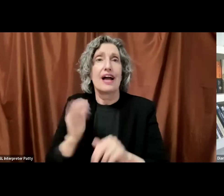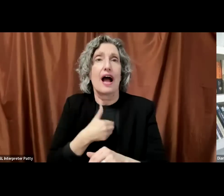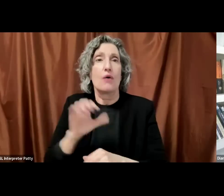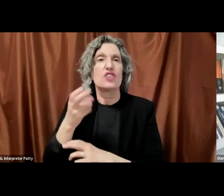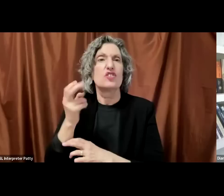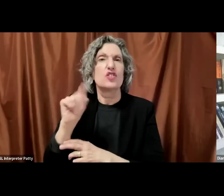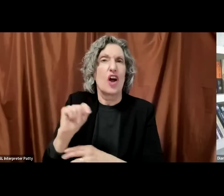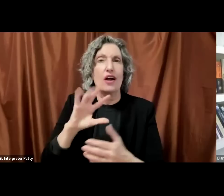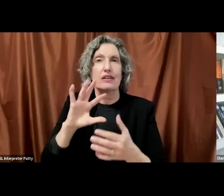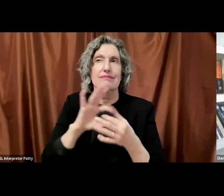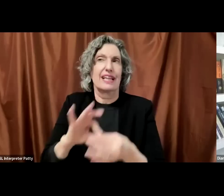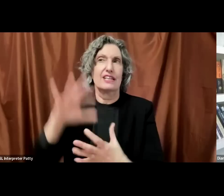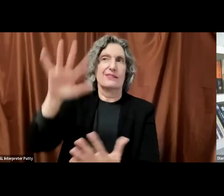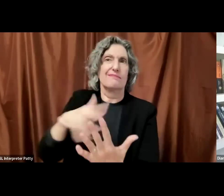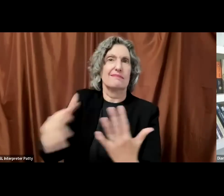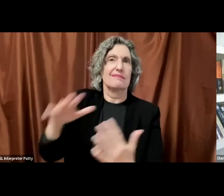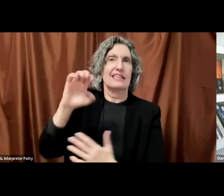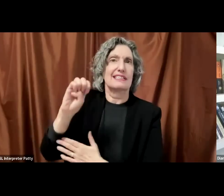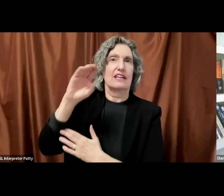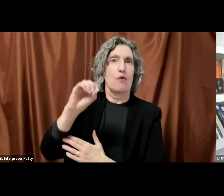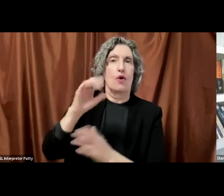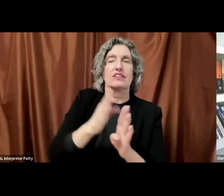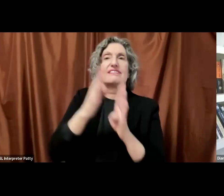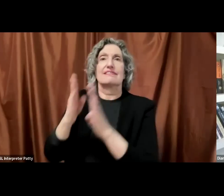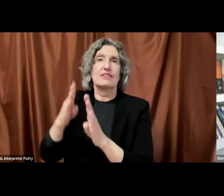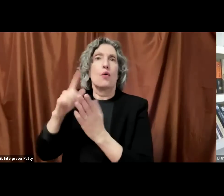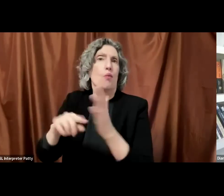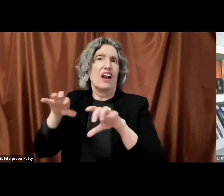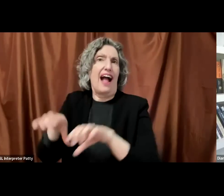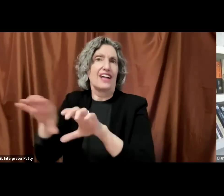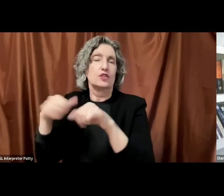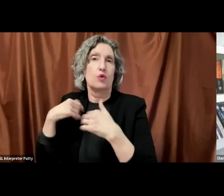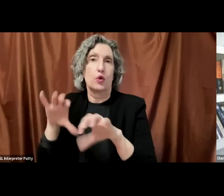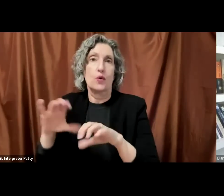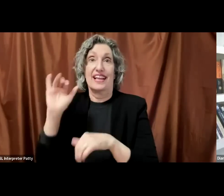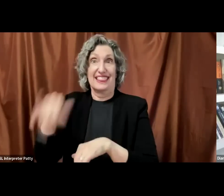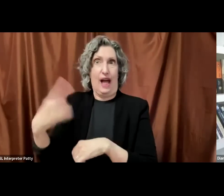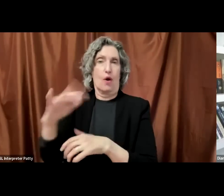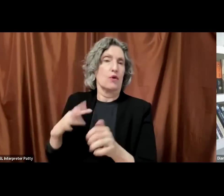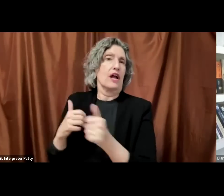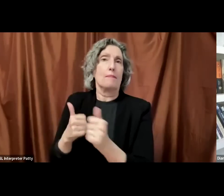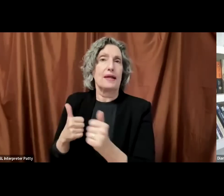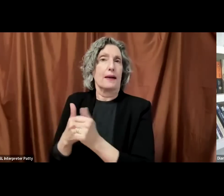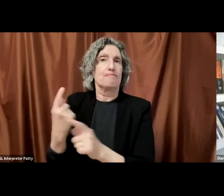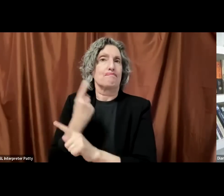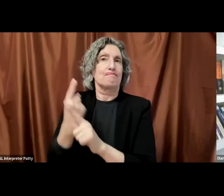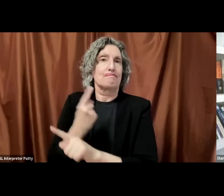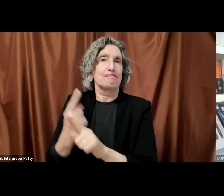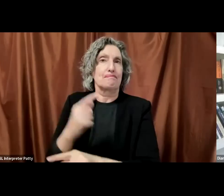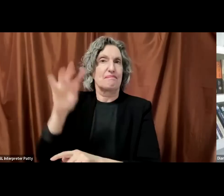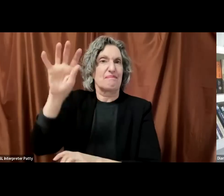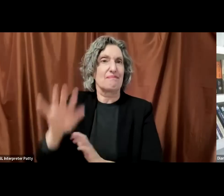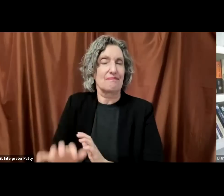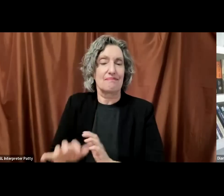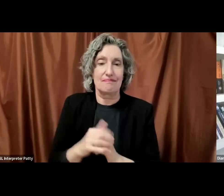on executive orders and associated actions. We continue to regularly update it with the latest information.